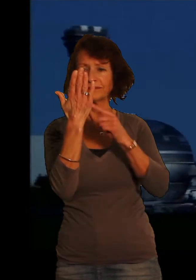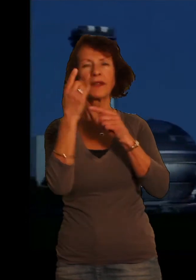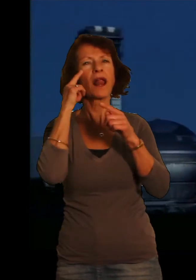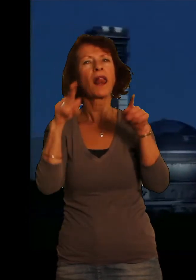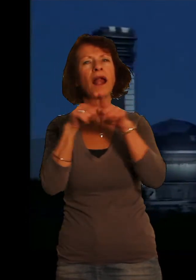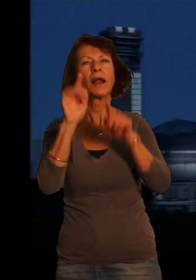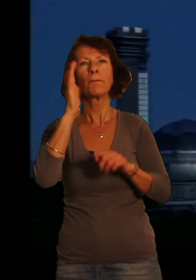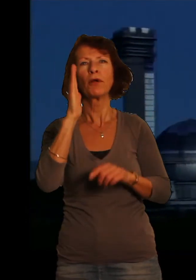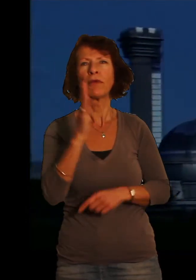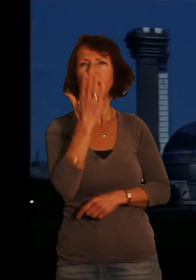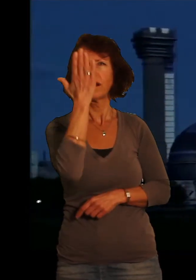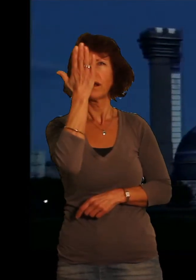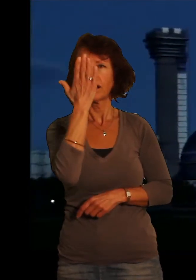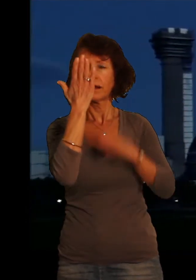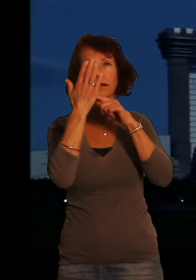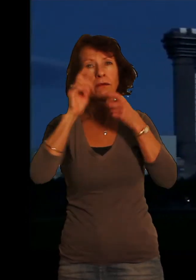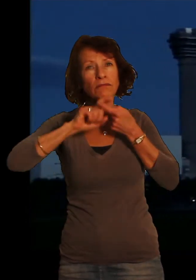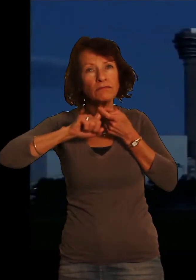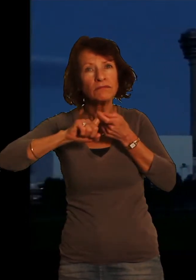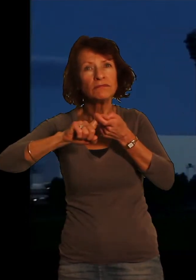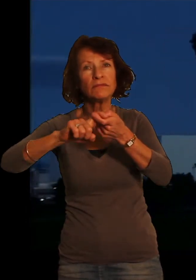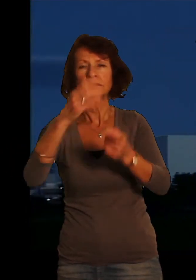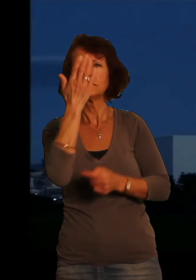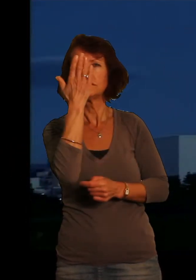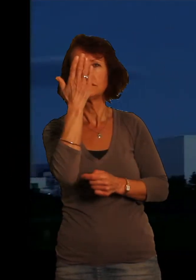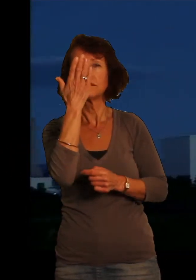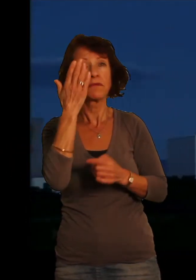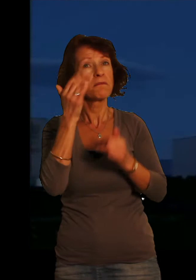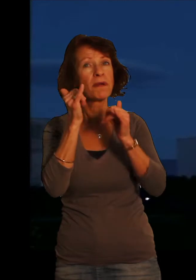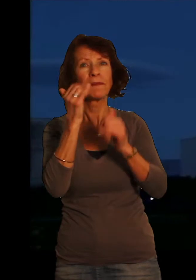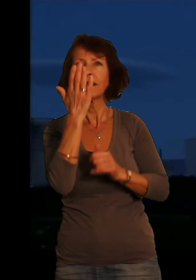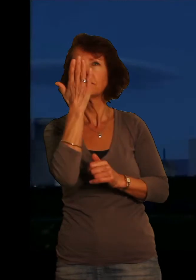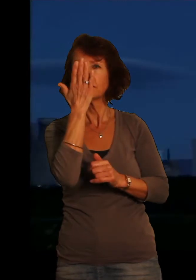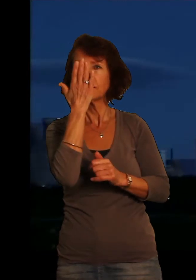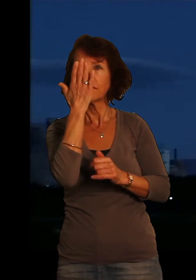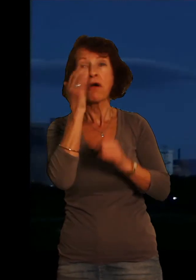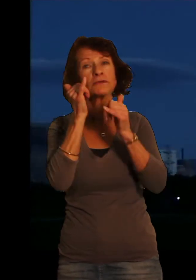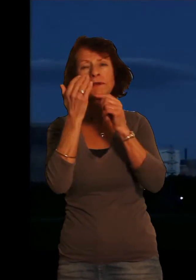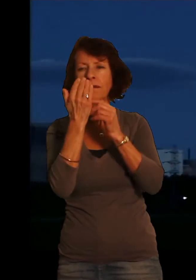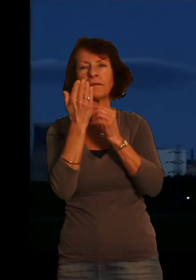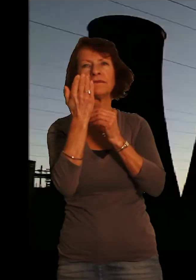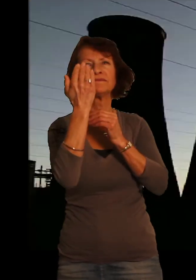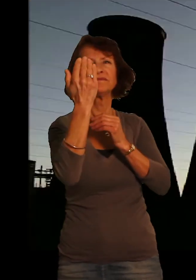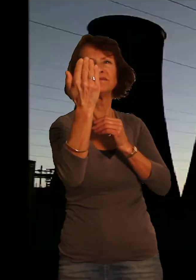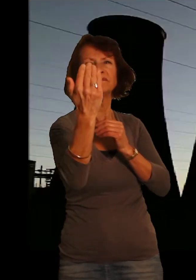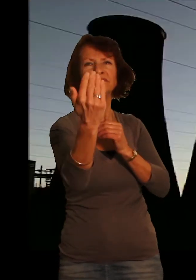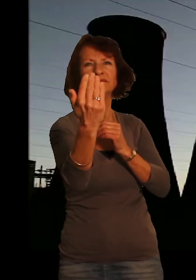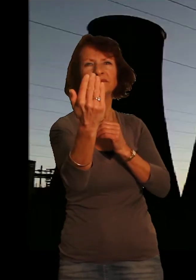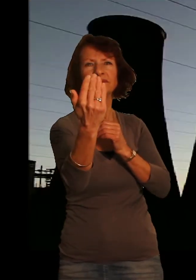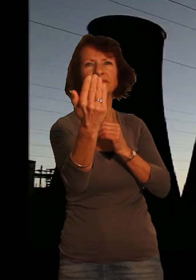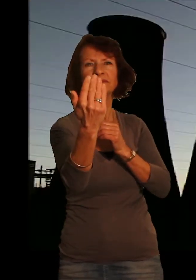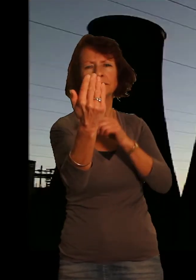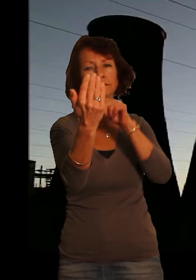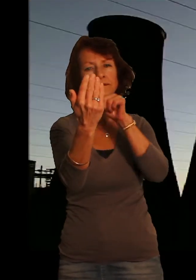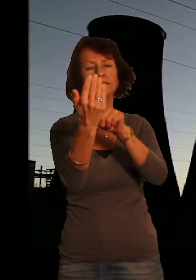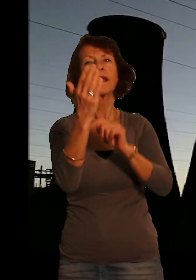UK AEA, to denote the plant's dual commercial and military role. Calder Hall had 4